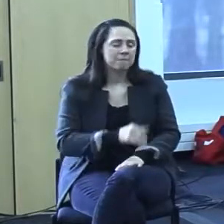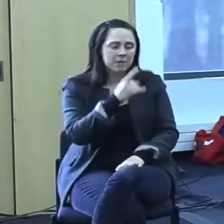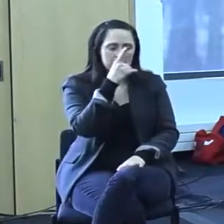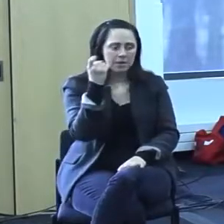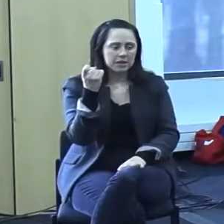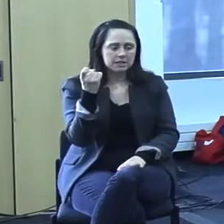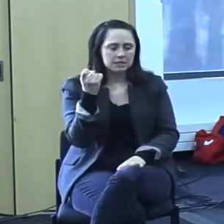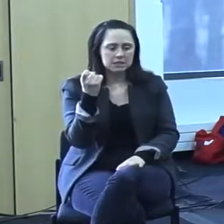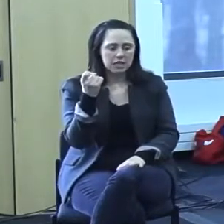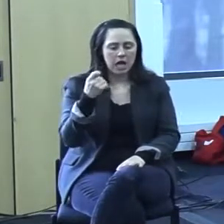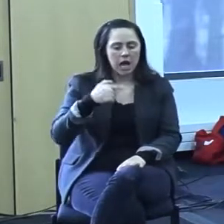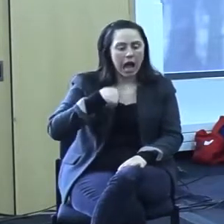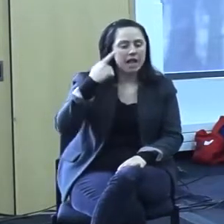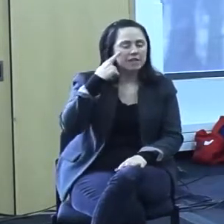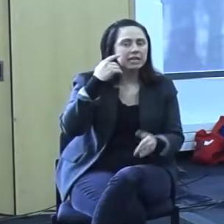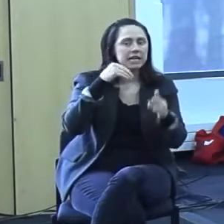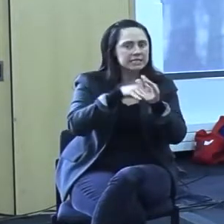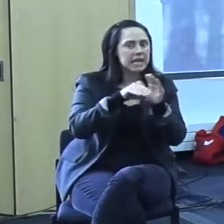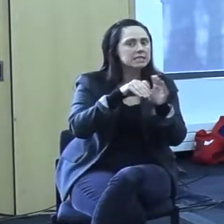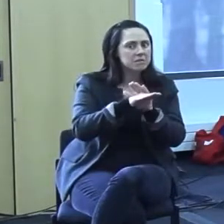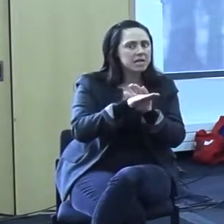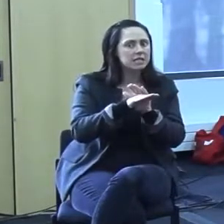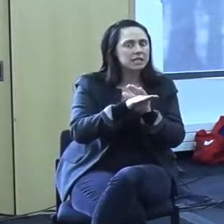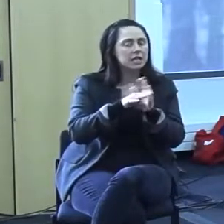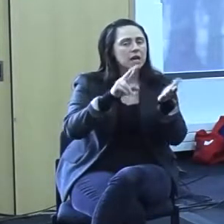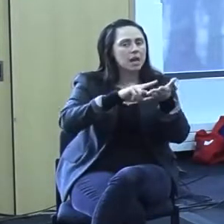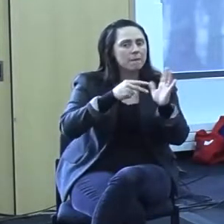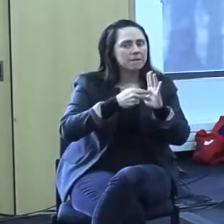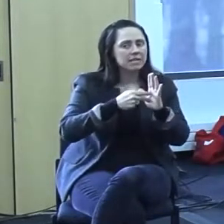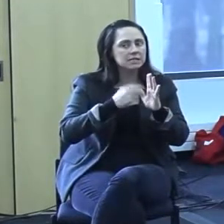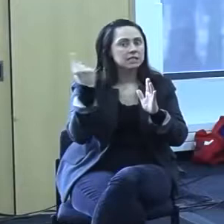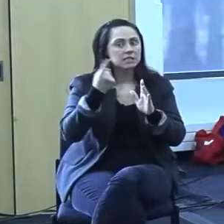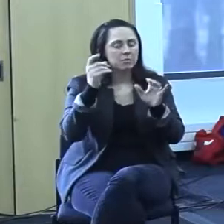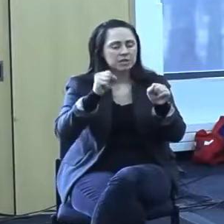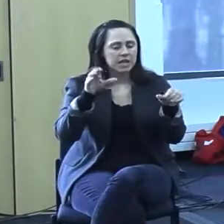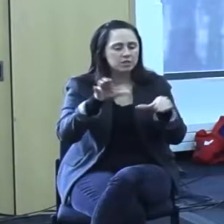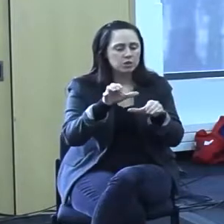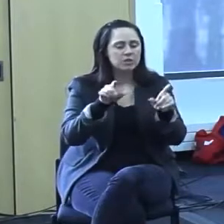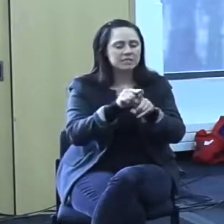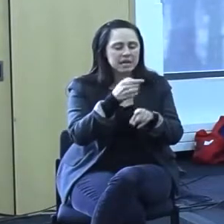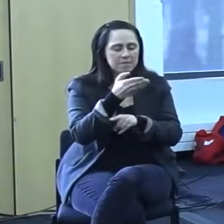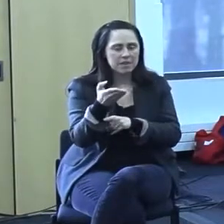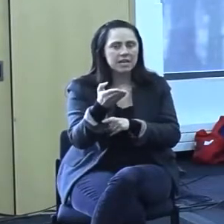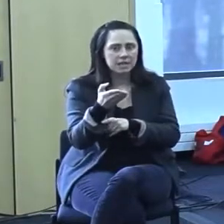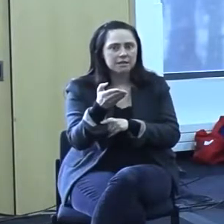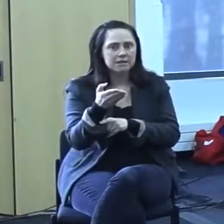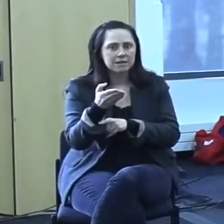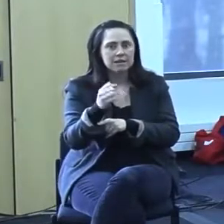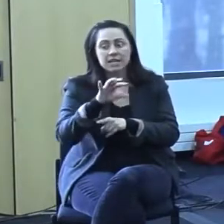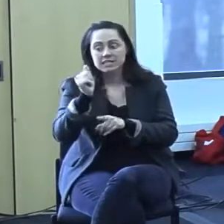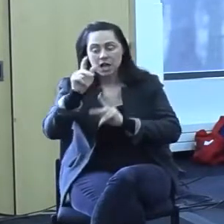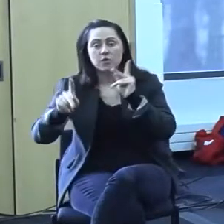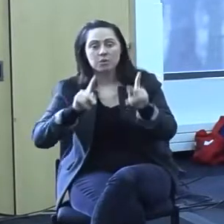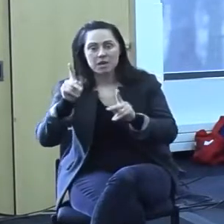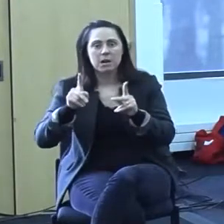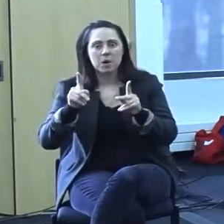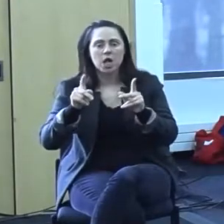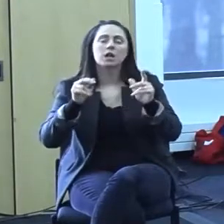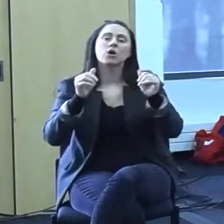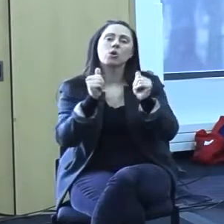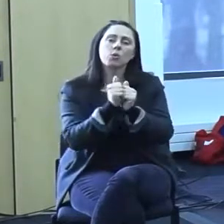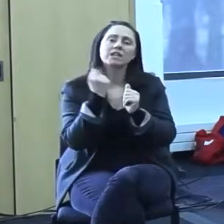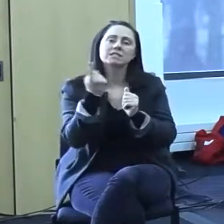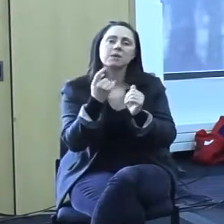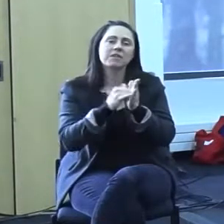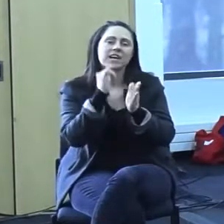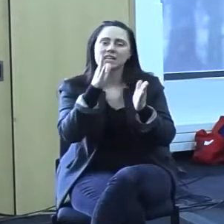Because I think accessibility means that someone can do the same thing as everybody else with someone